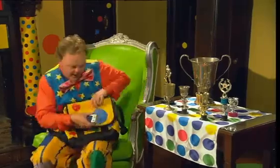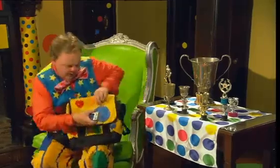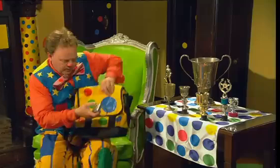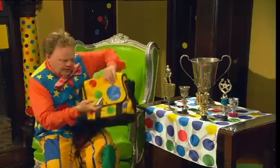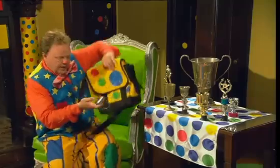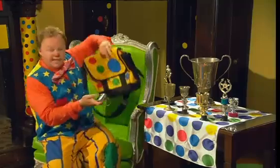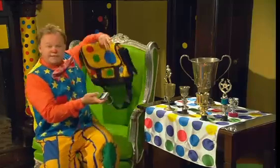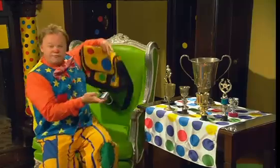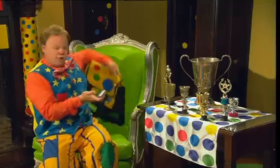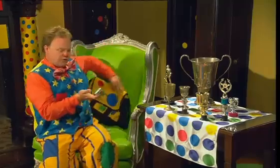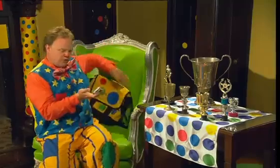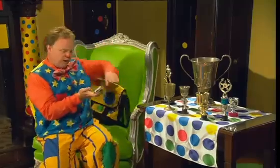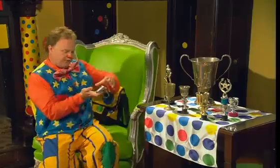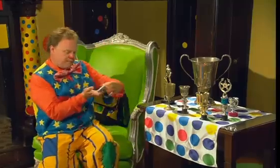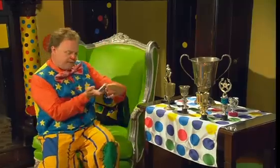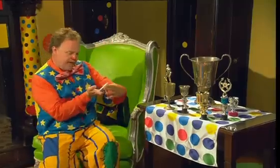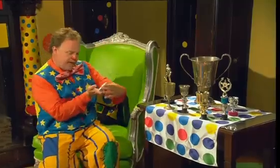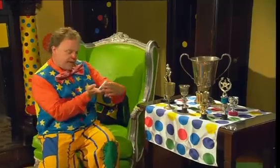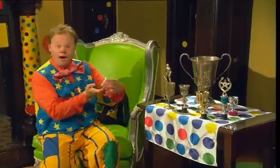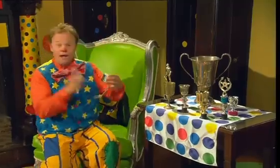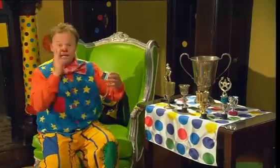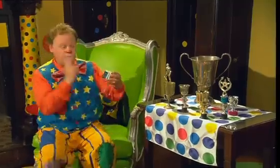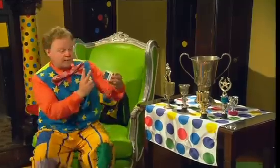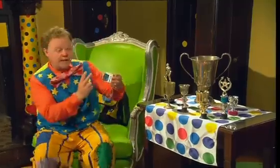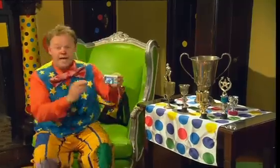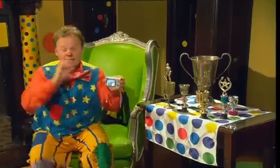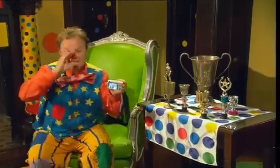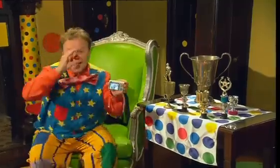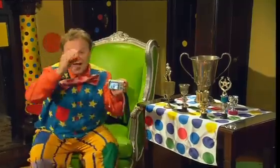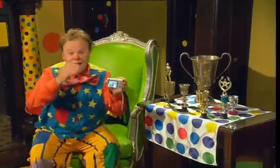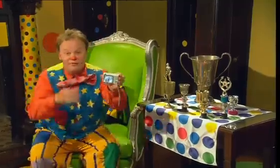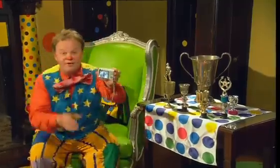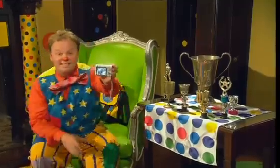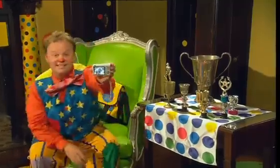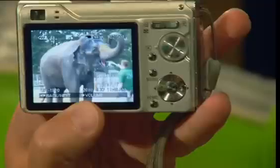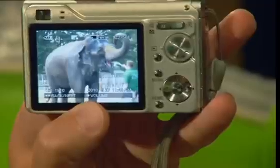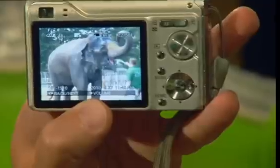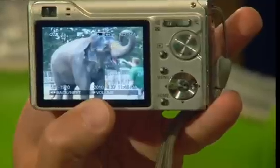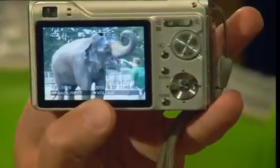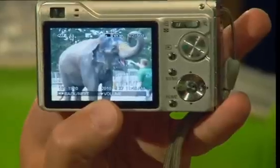Wow, it's a photograph for me. Look, it's an elephant.